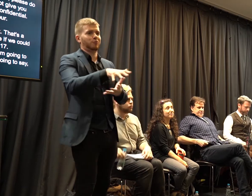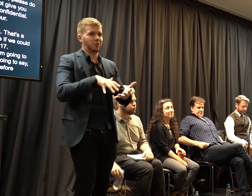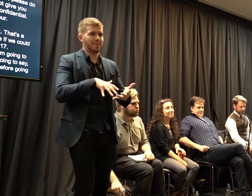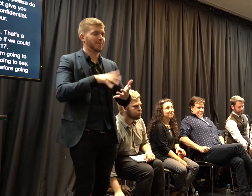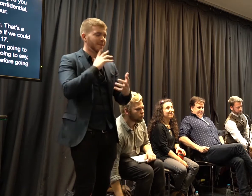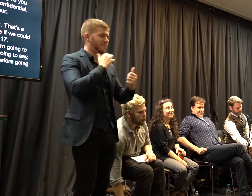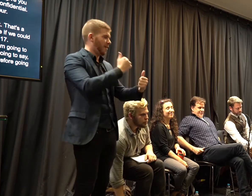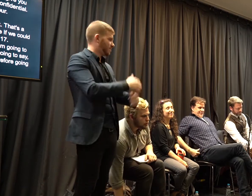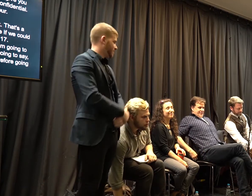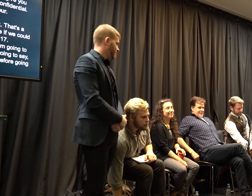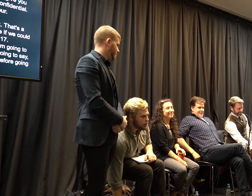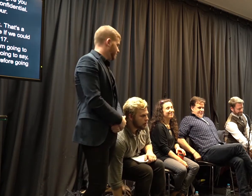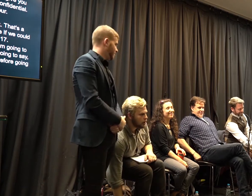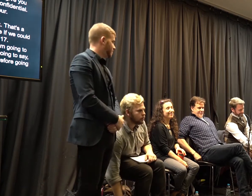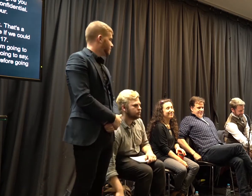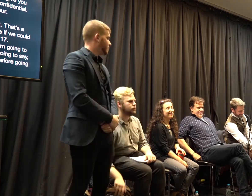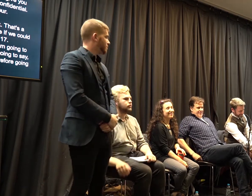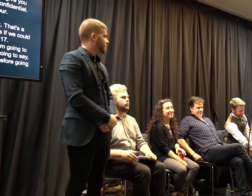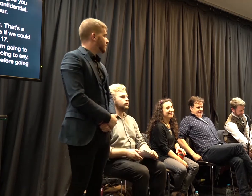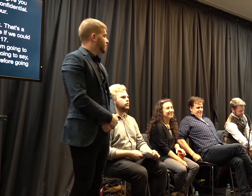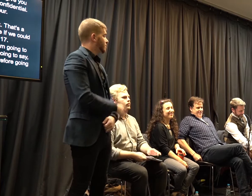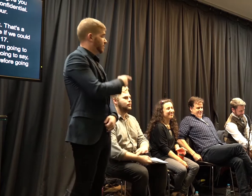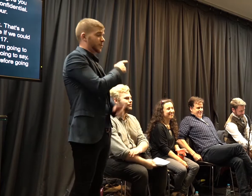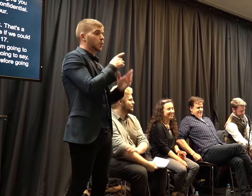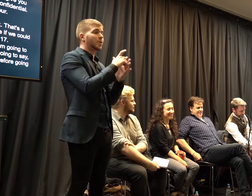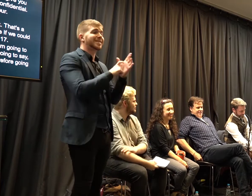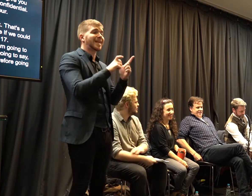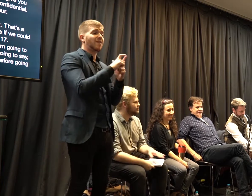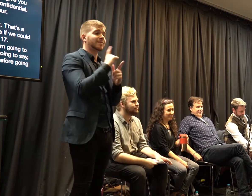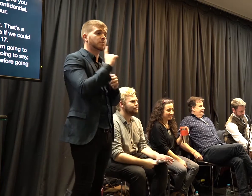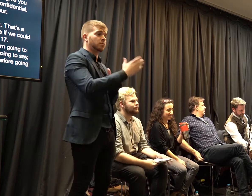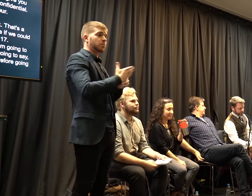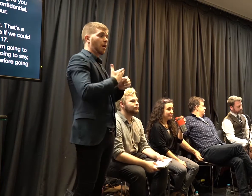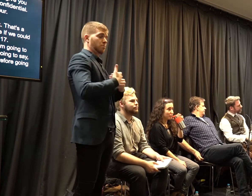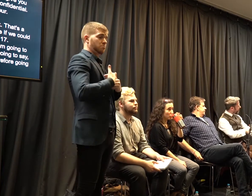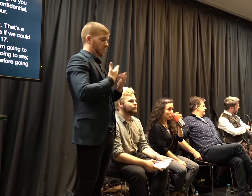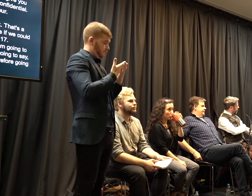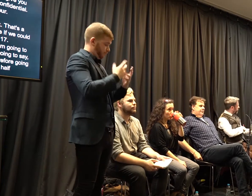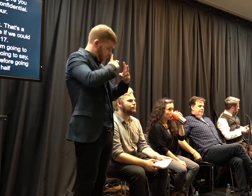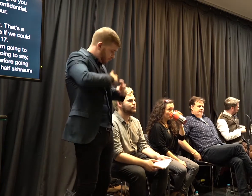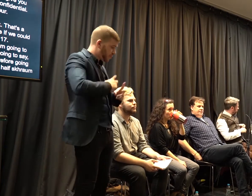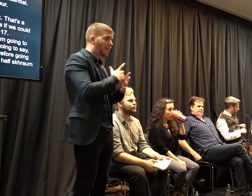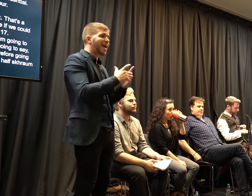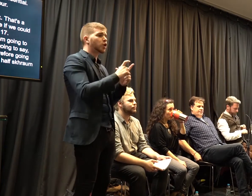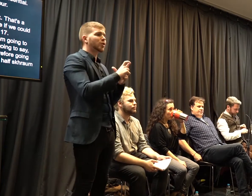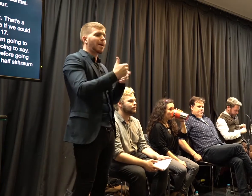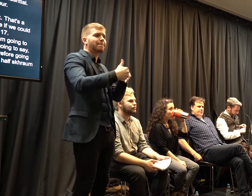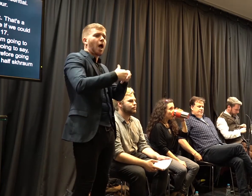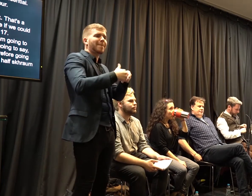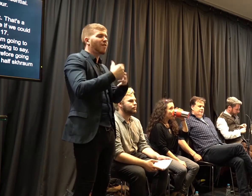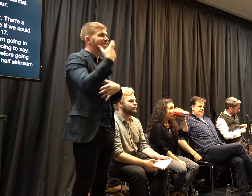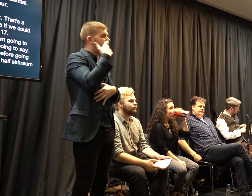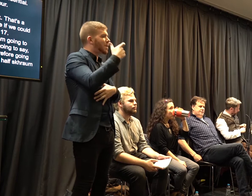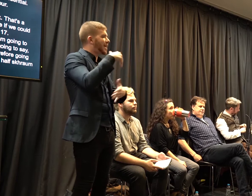second half. Sorry. So as David said at the beginning, I'm doing a PhD researching the participation of deaf people in theatre,